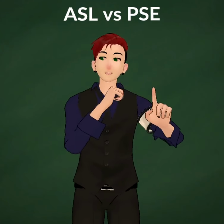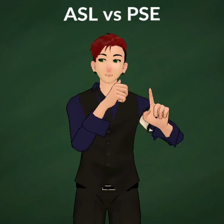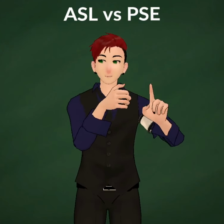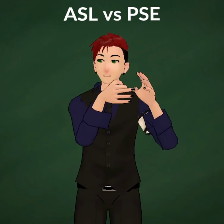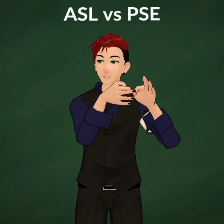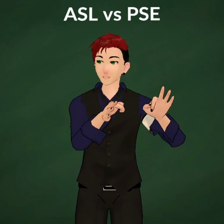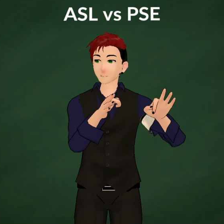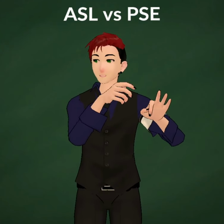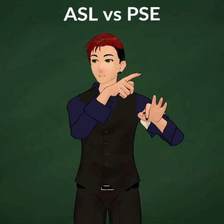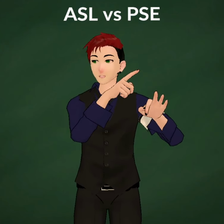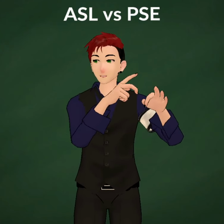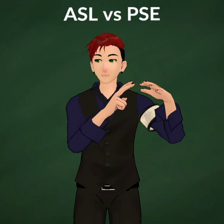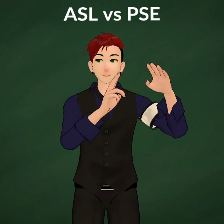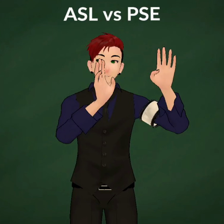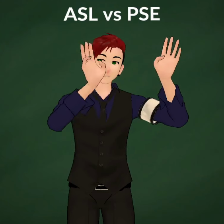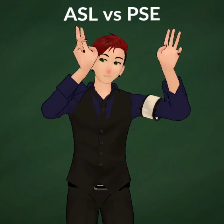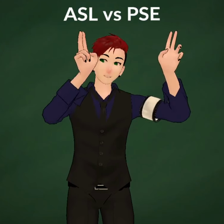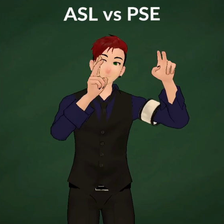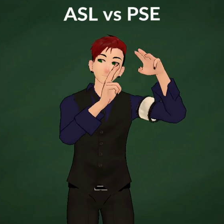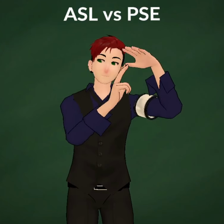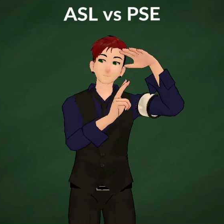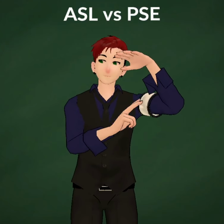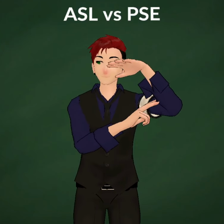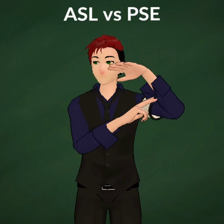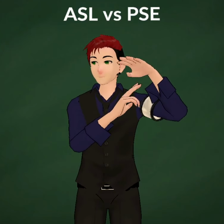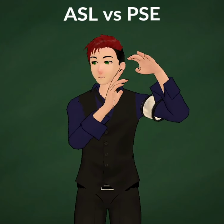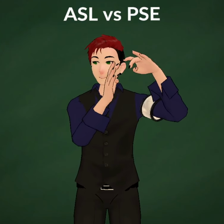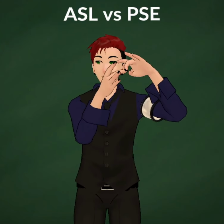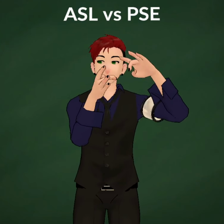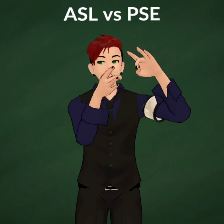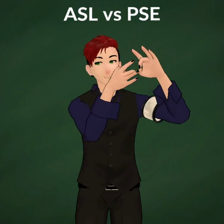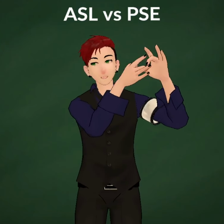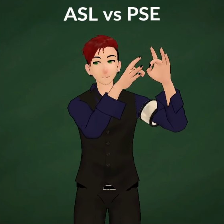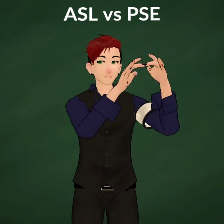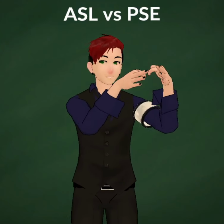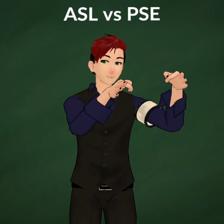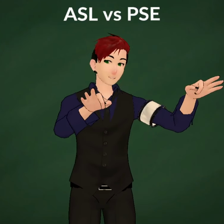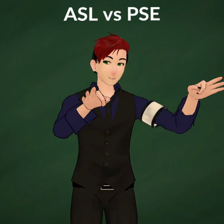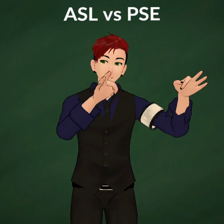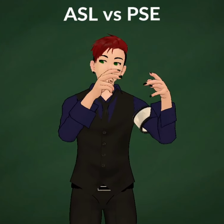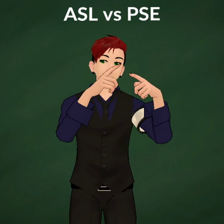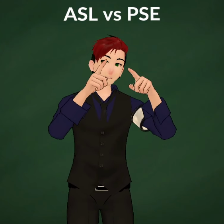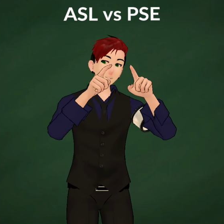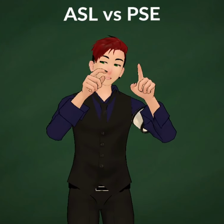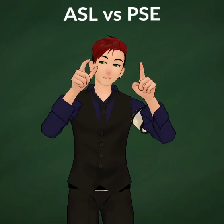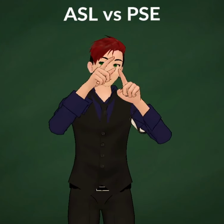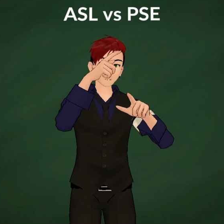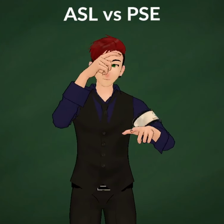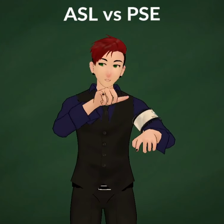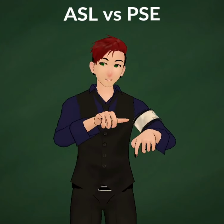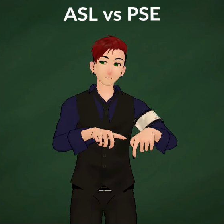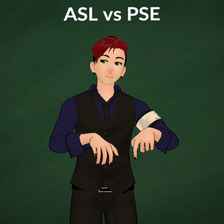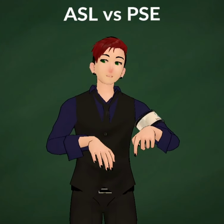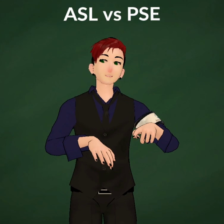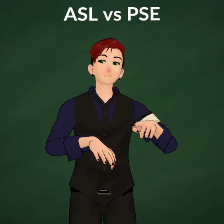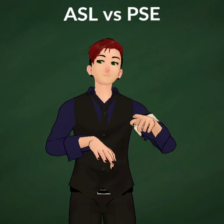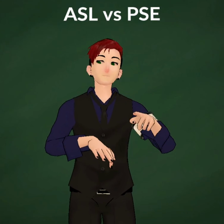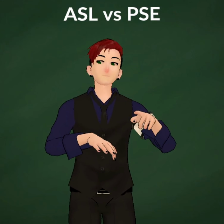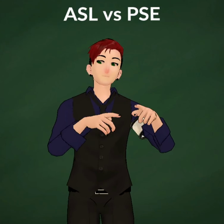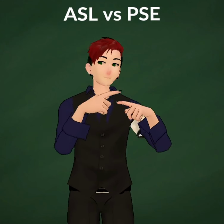itself not a language, it is a bridge connection language. There's like different words for it.